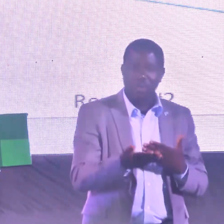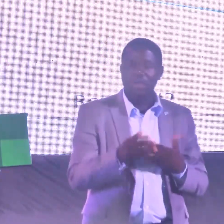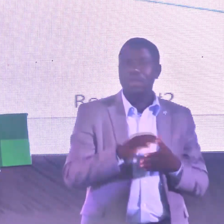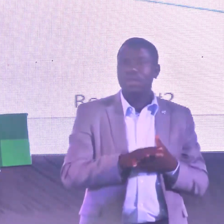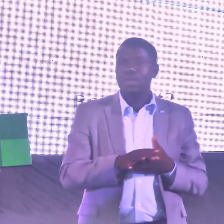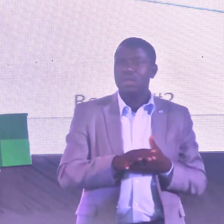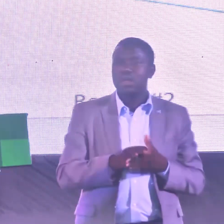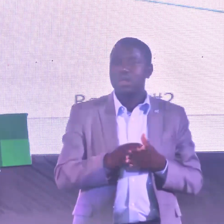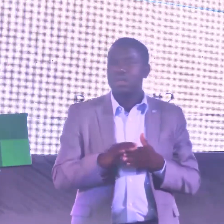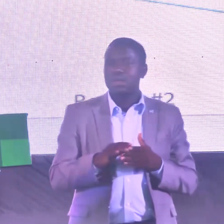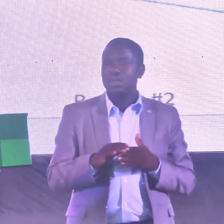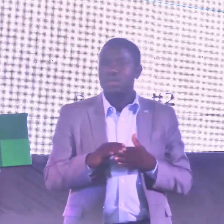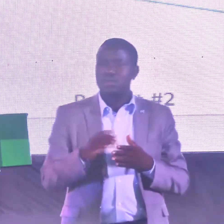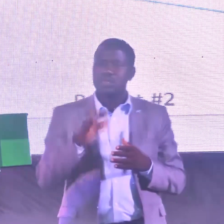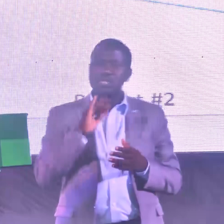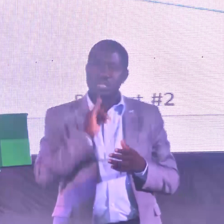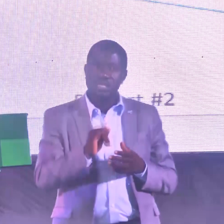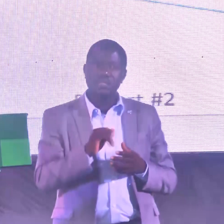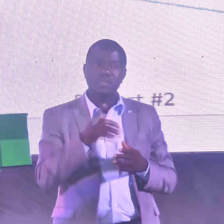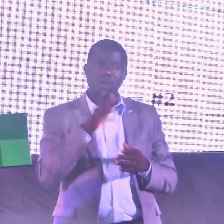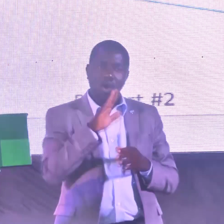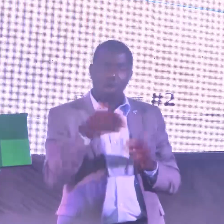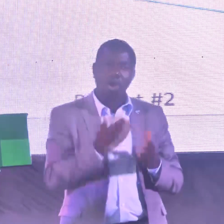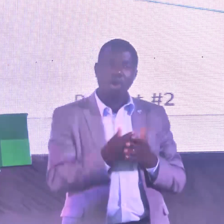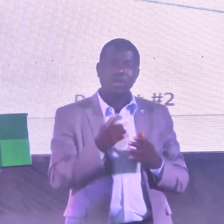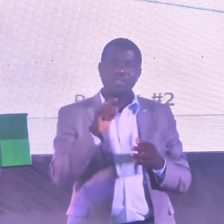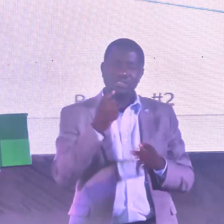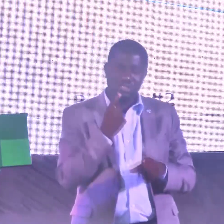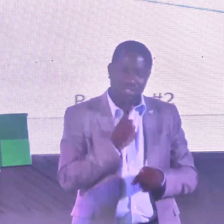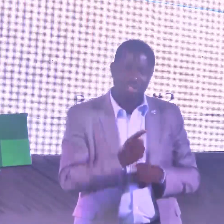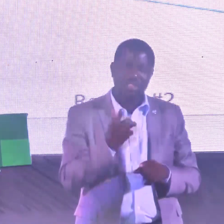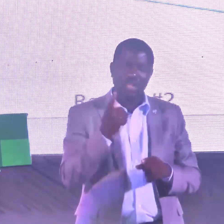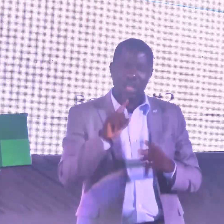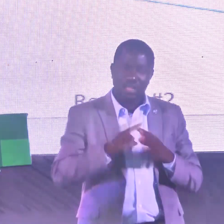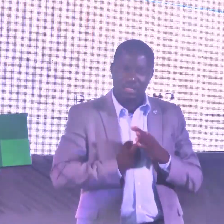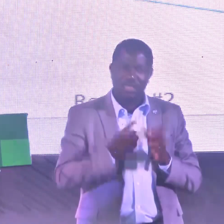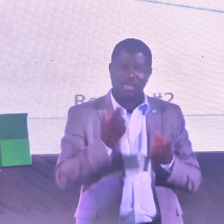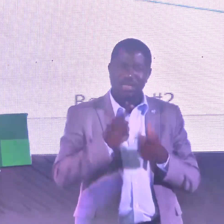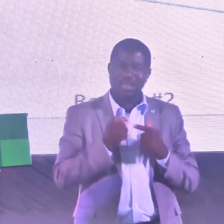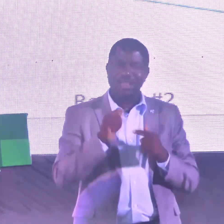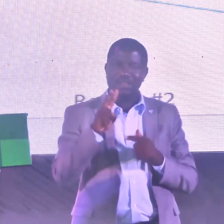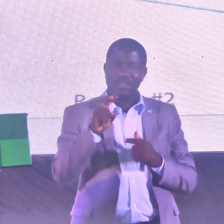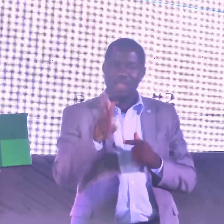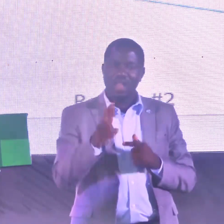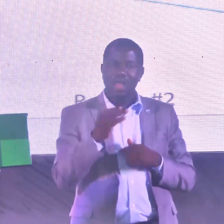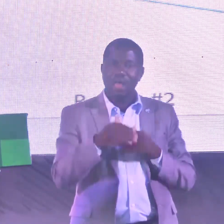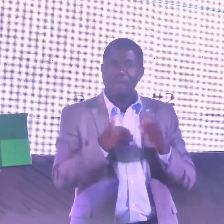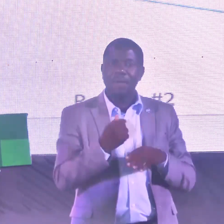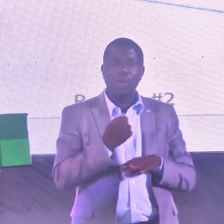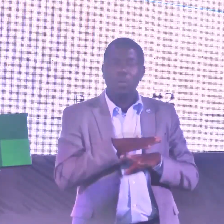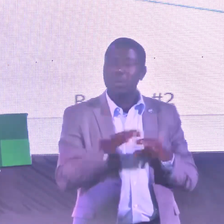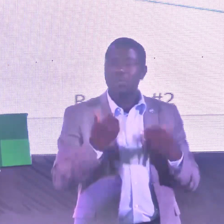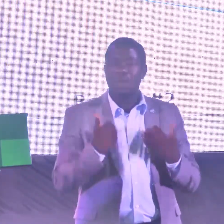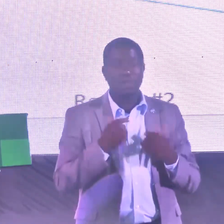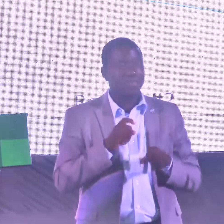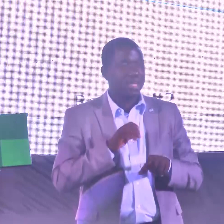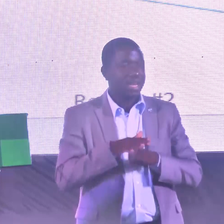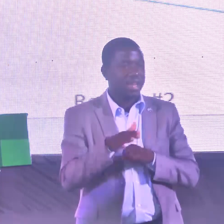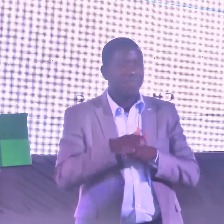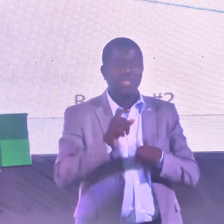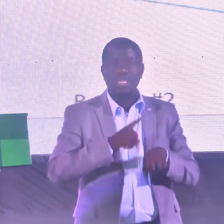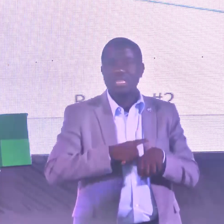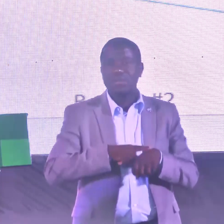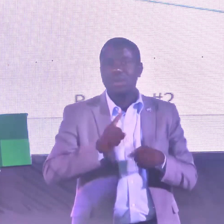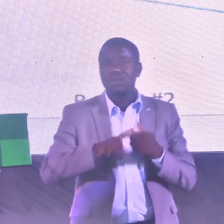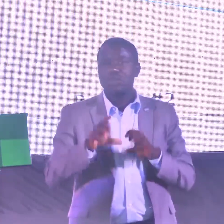the acquisition of this equipment at just about the start of the VR process. Unfortunately, we did not have sufficient time to do